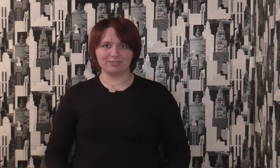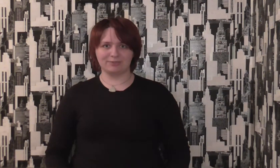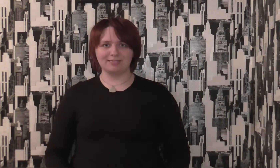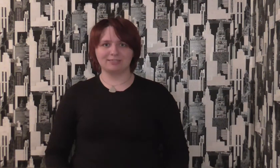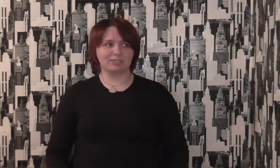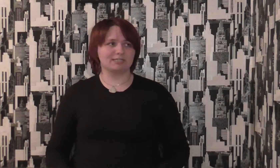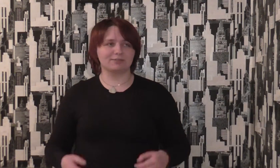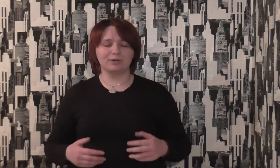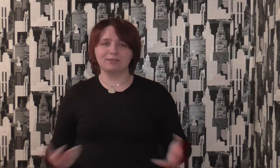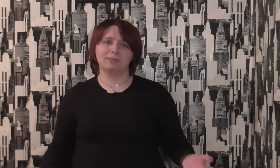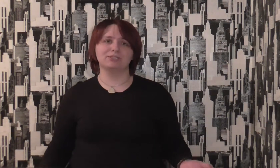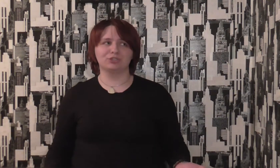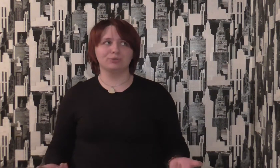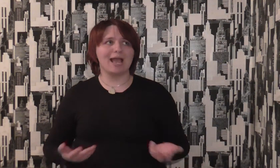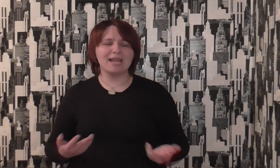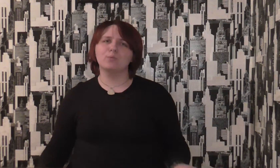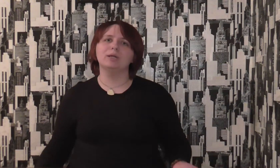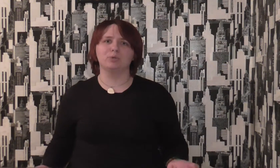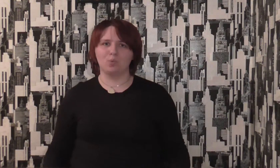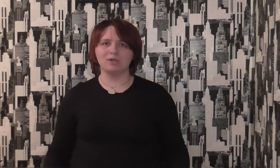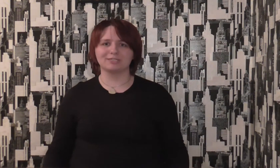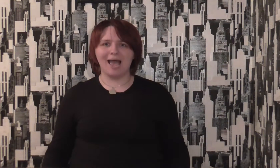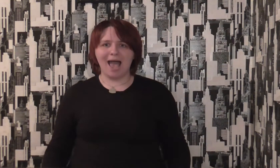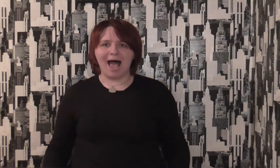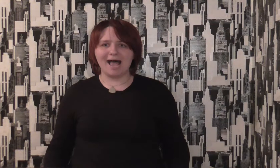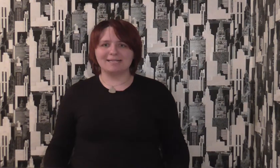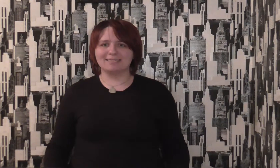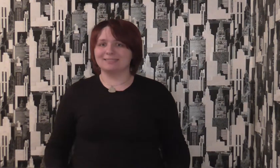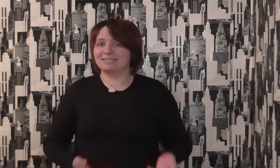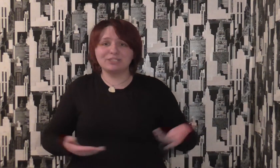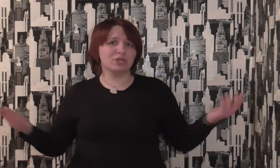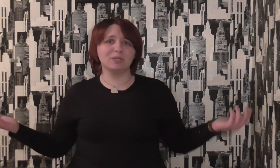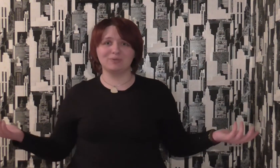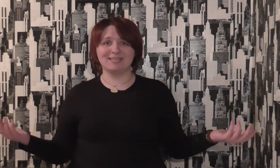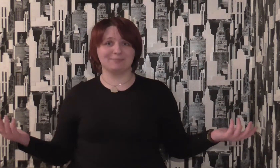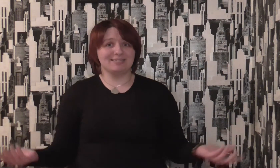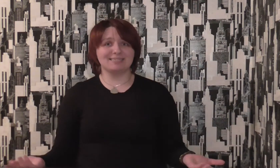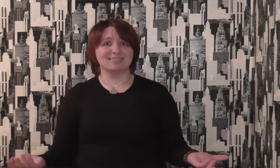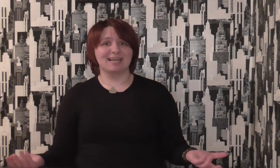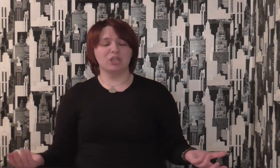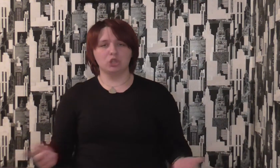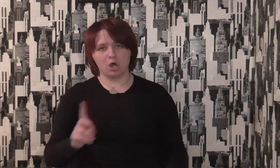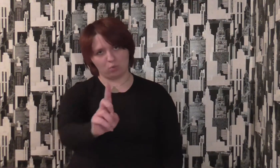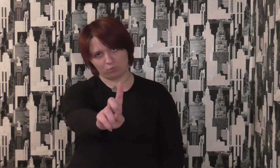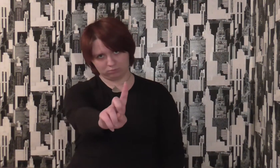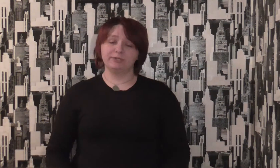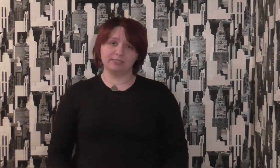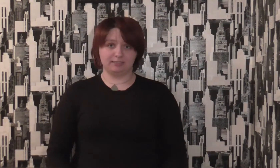easy, right? Just write a message to anyone you want and start talking with them. That's it. No. Here's an